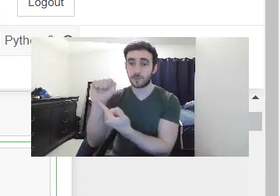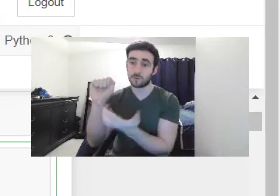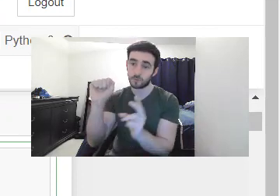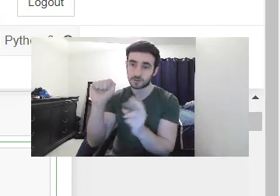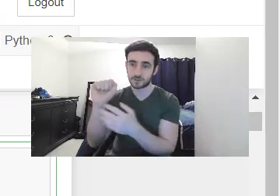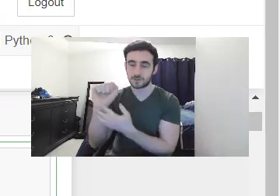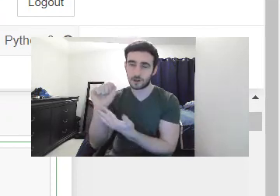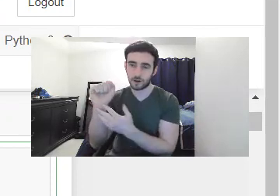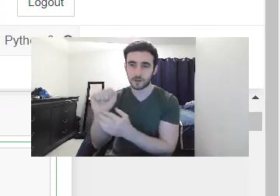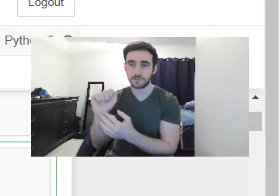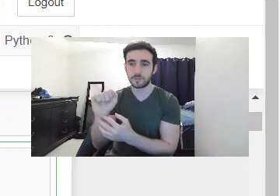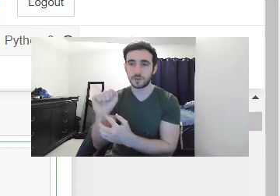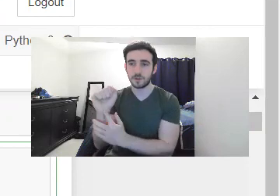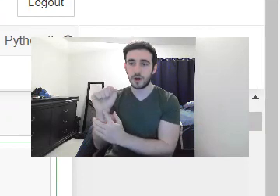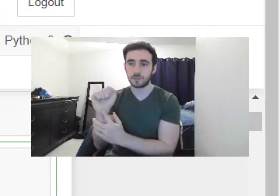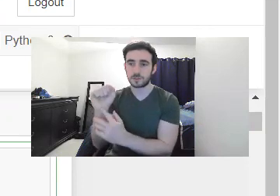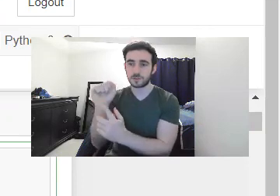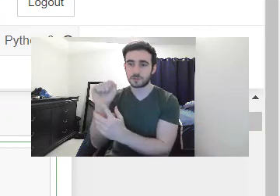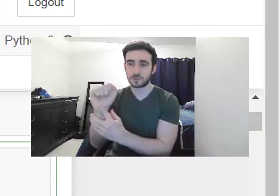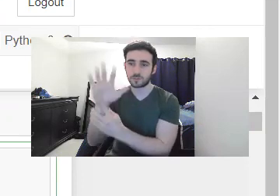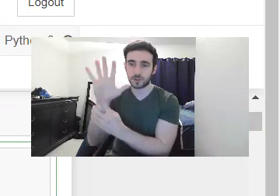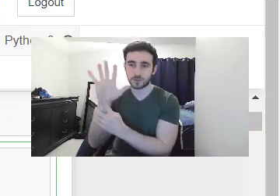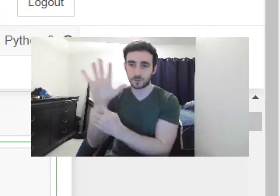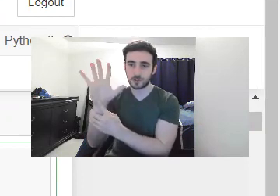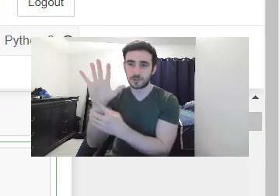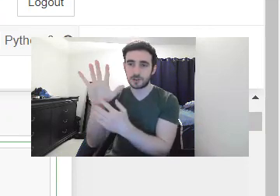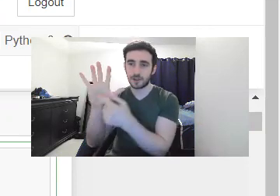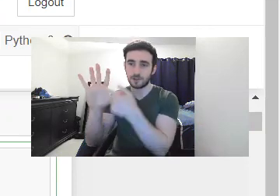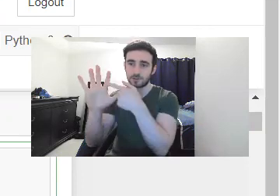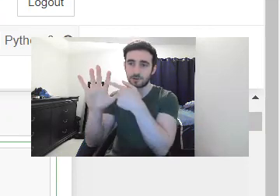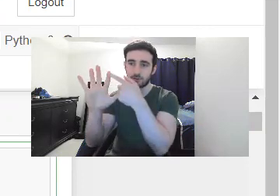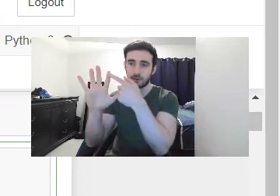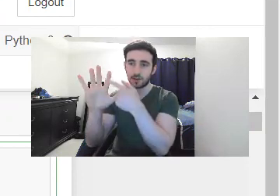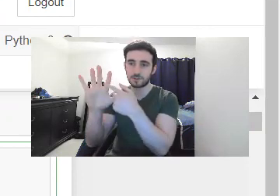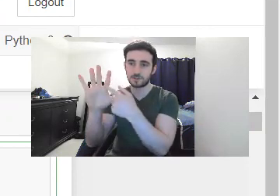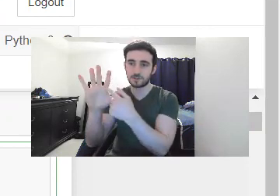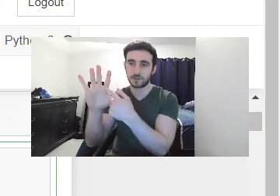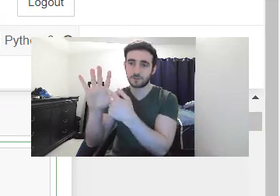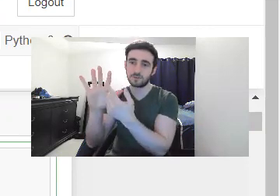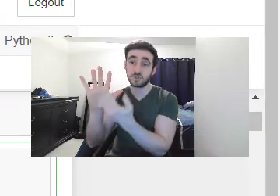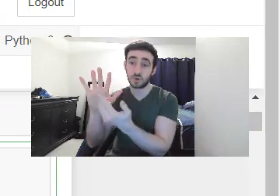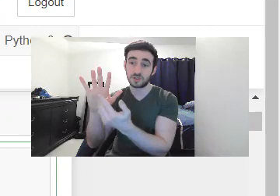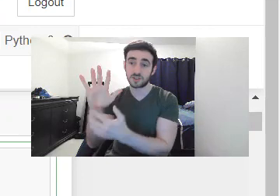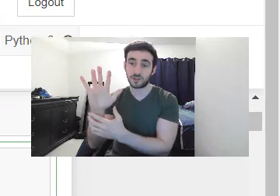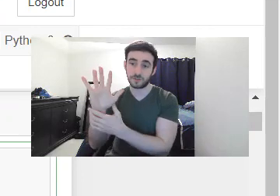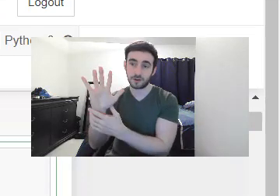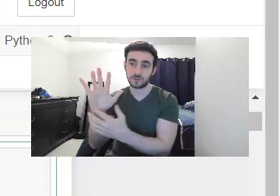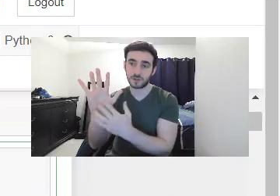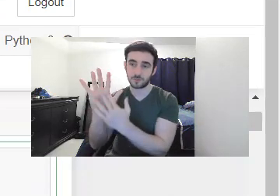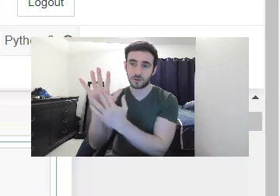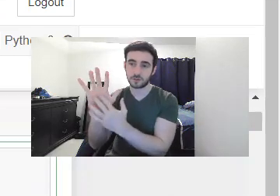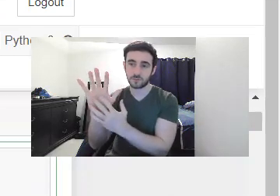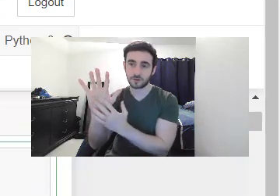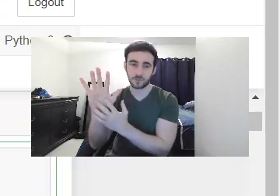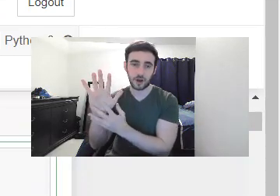the palm, or the wrist, I'll call it. So there's the wrist plus 20, and you can sort of think it as different joints on the fingers